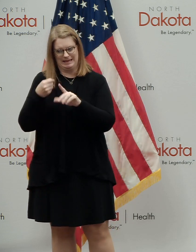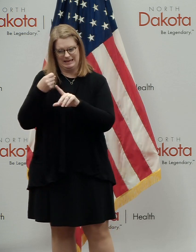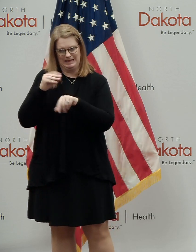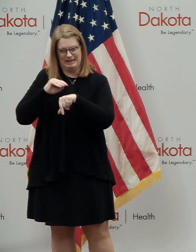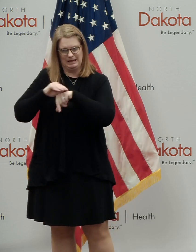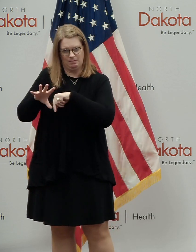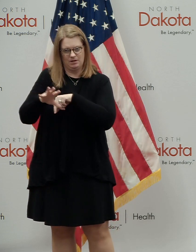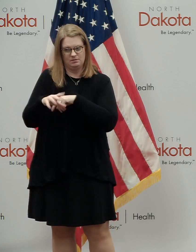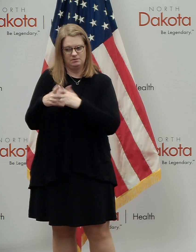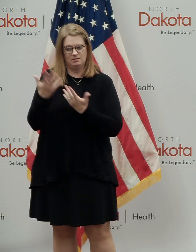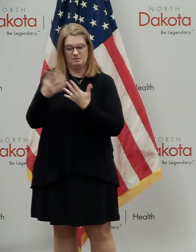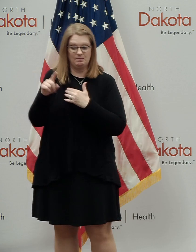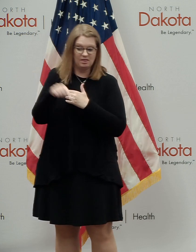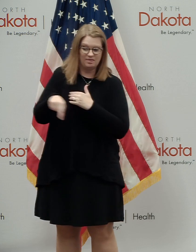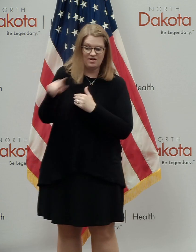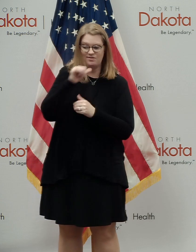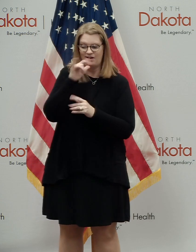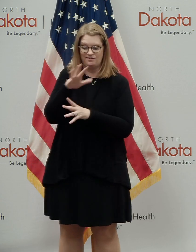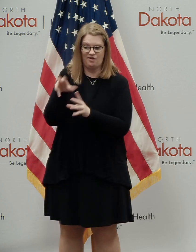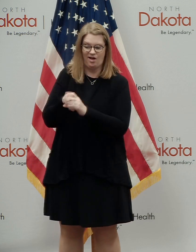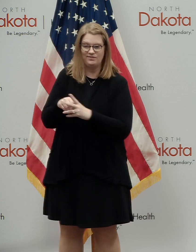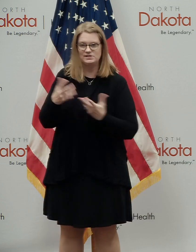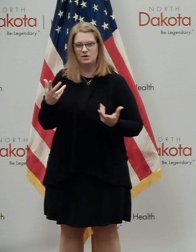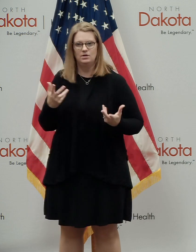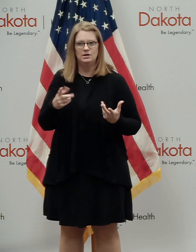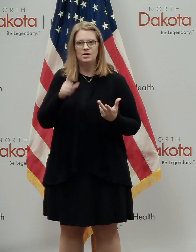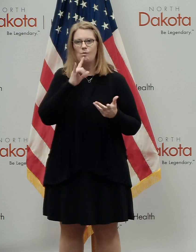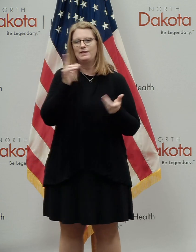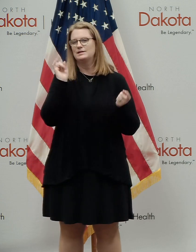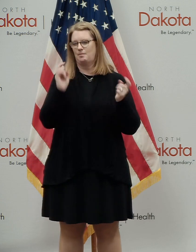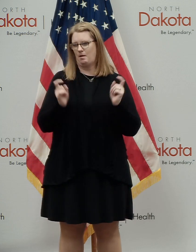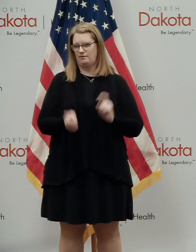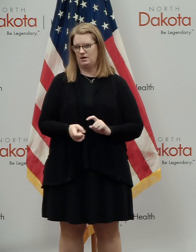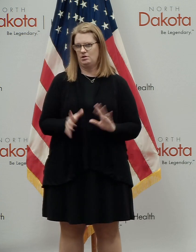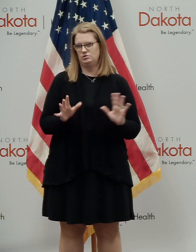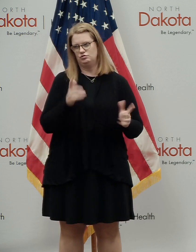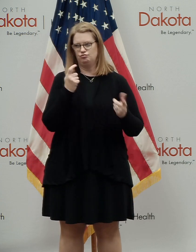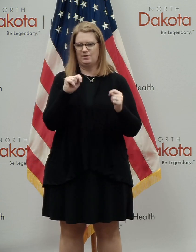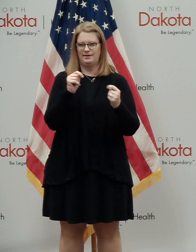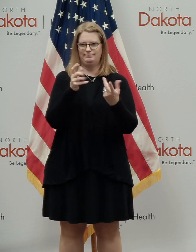aren't really involved in transmission. So again, it's going to take some modification.